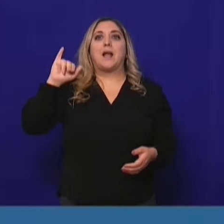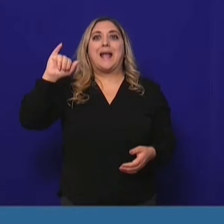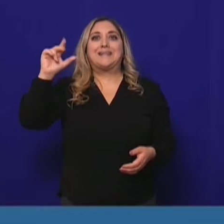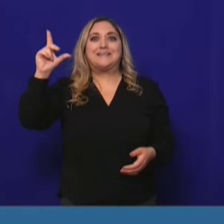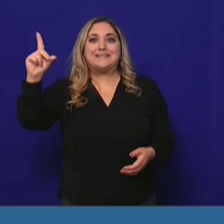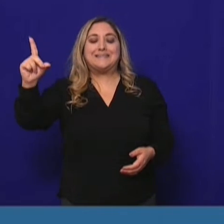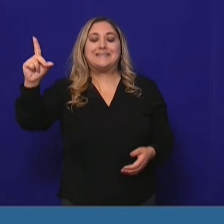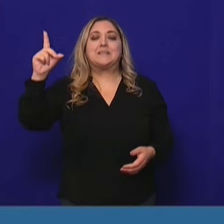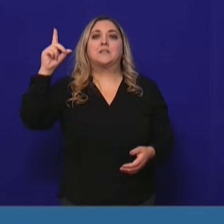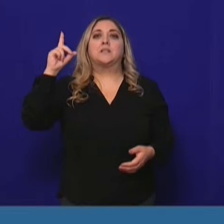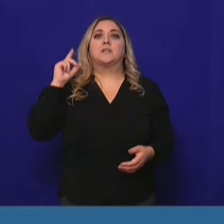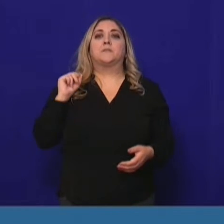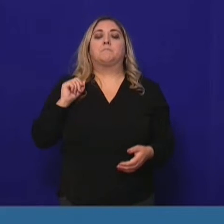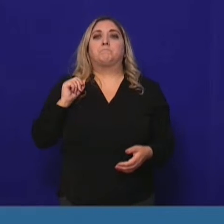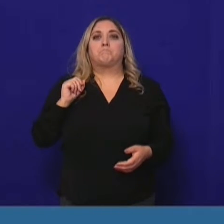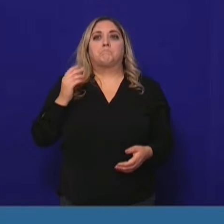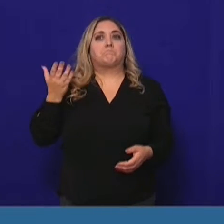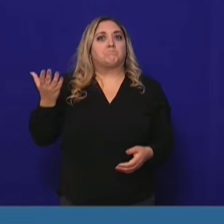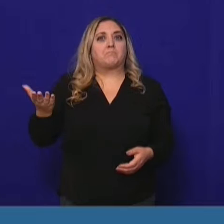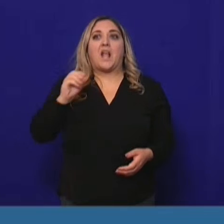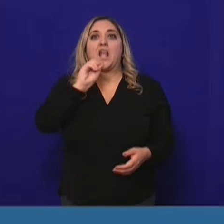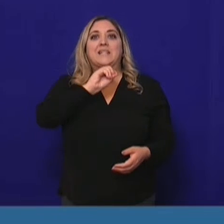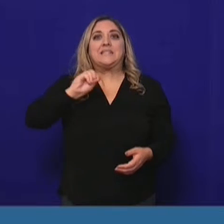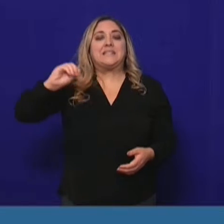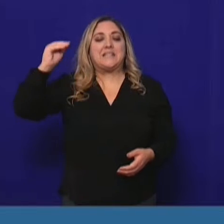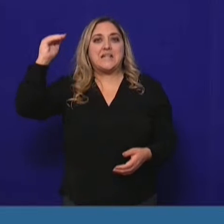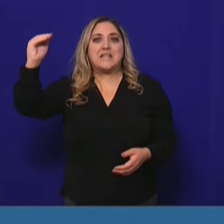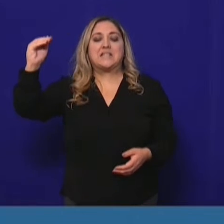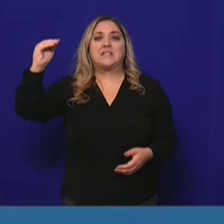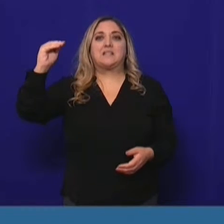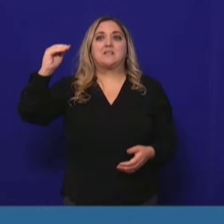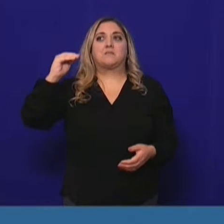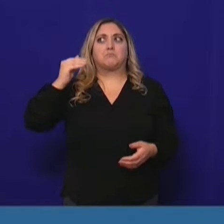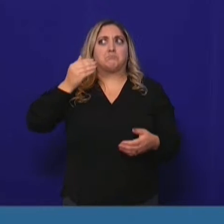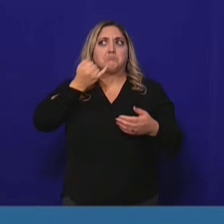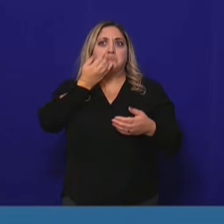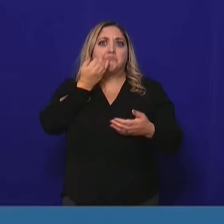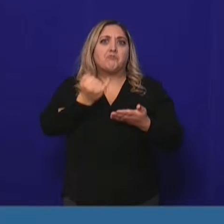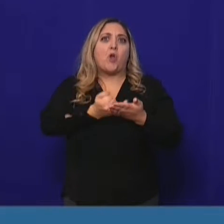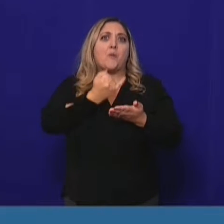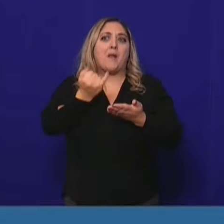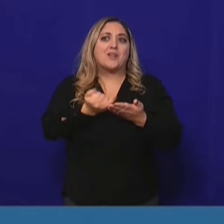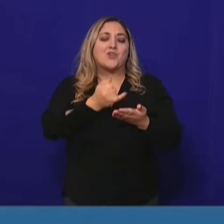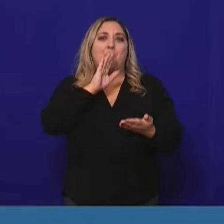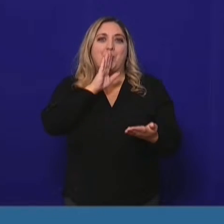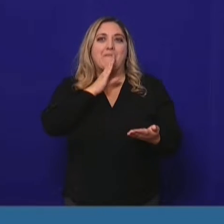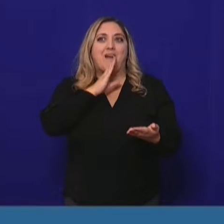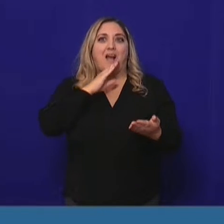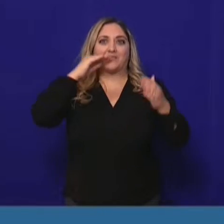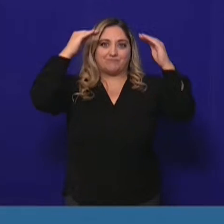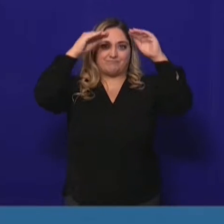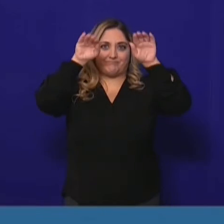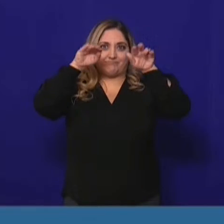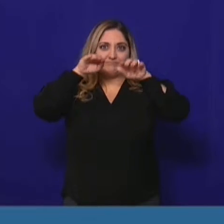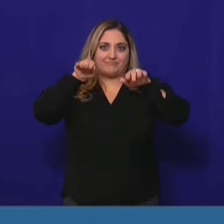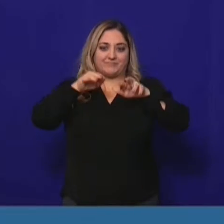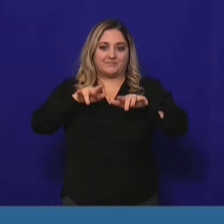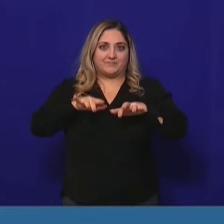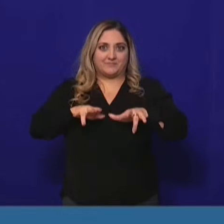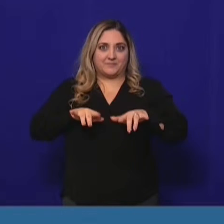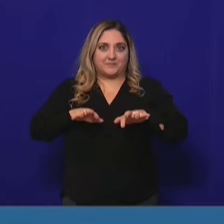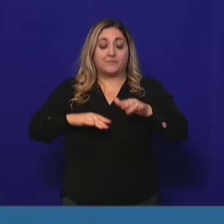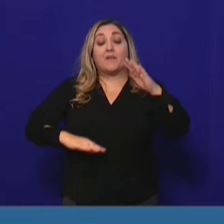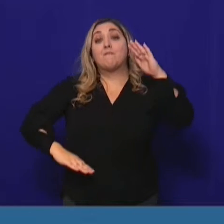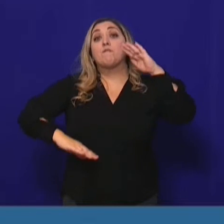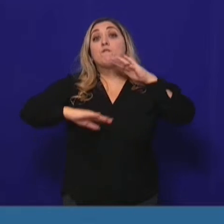l-ID, ukoll l-address tagħkom u dettalji personali. Umbagħad li jiġri tissubmitja